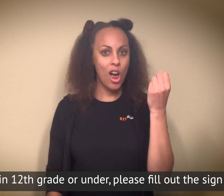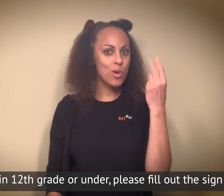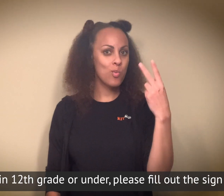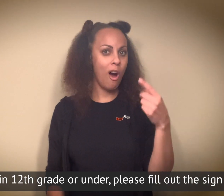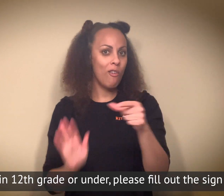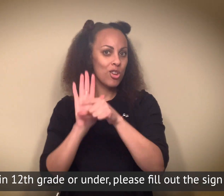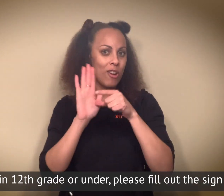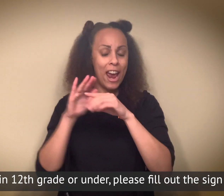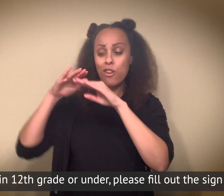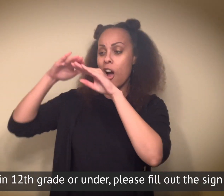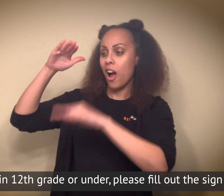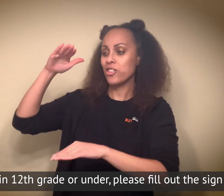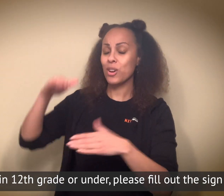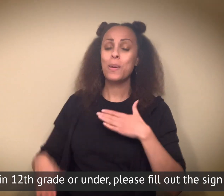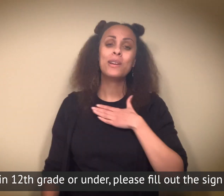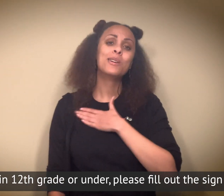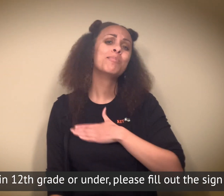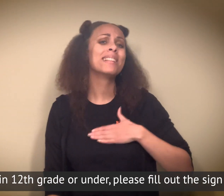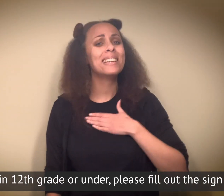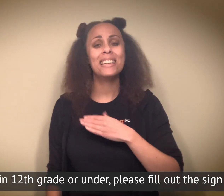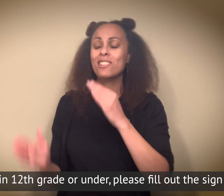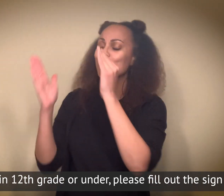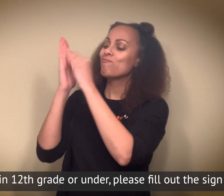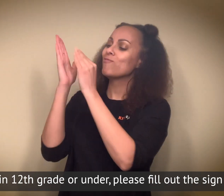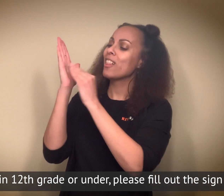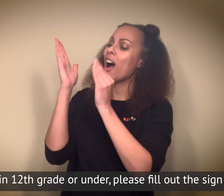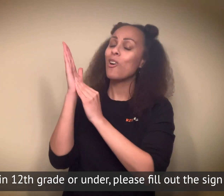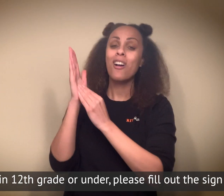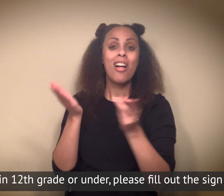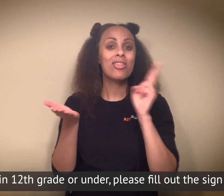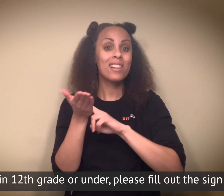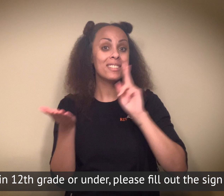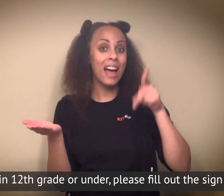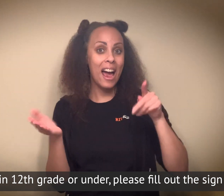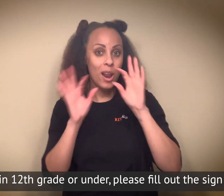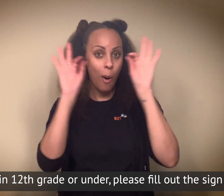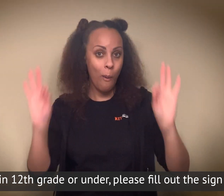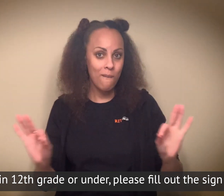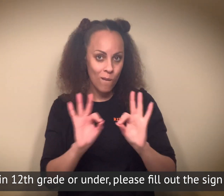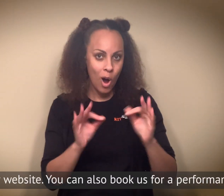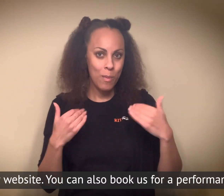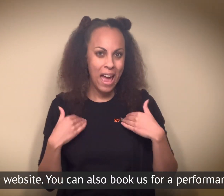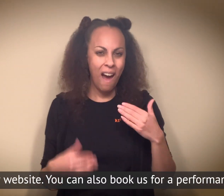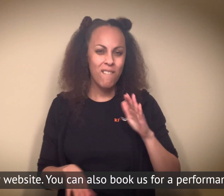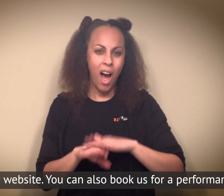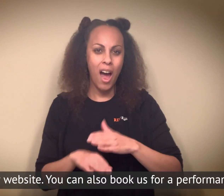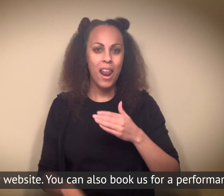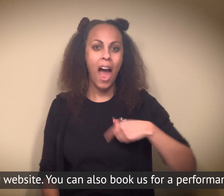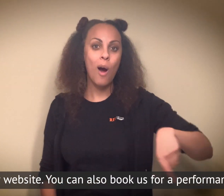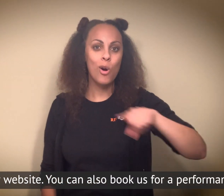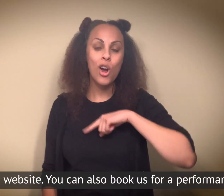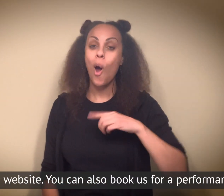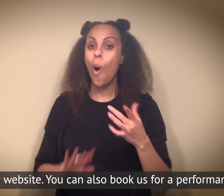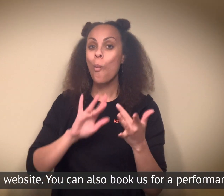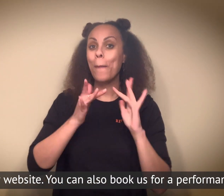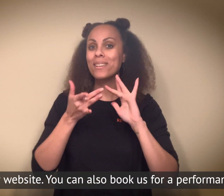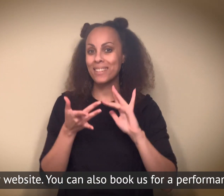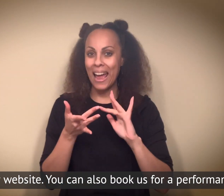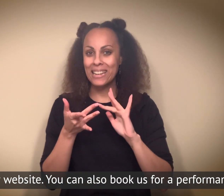If you're in 12th grade or under, please fill out the sign-up form on our website. You